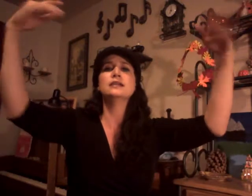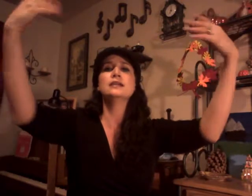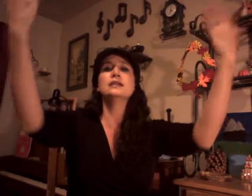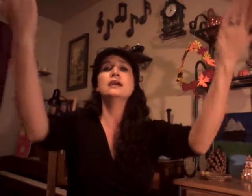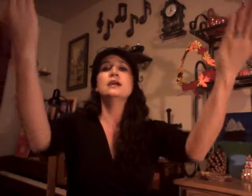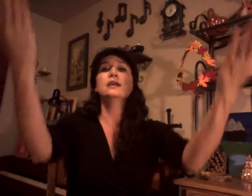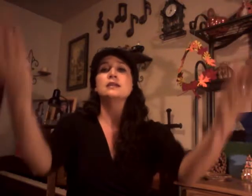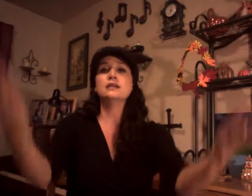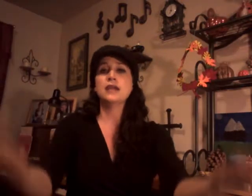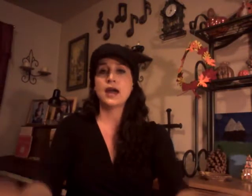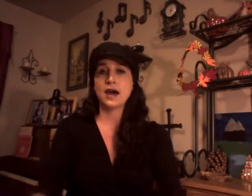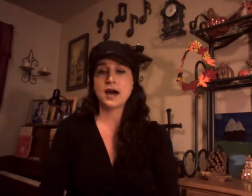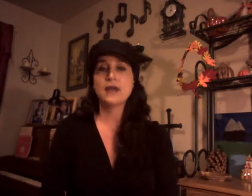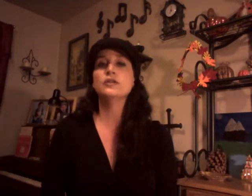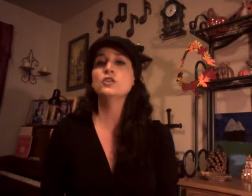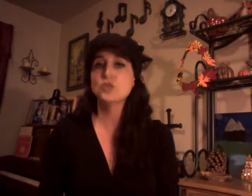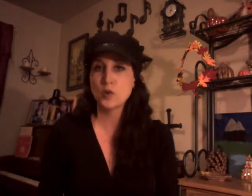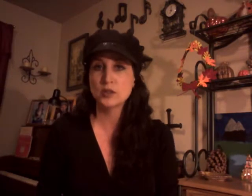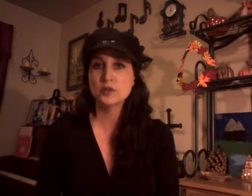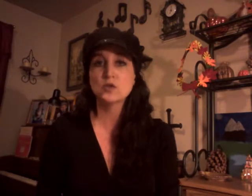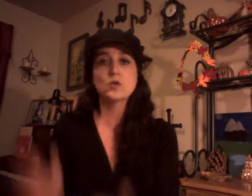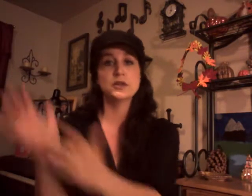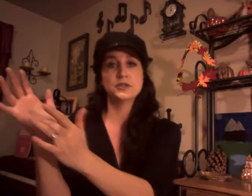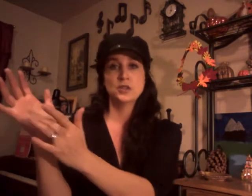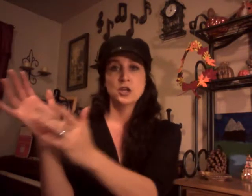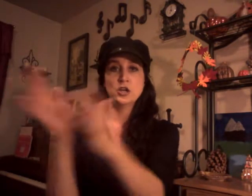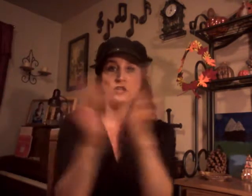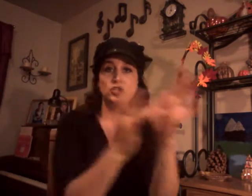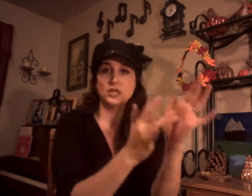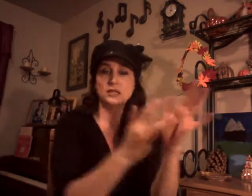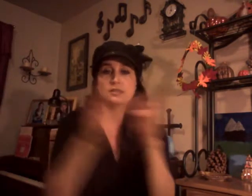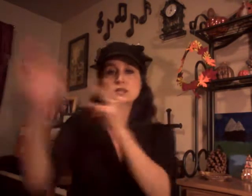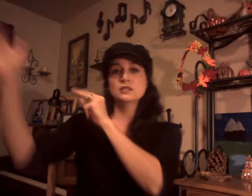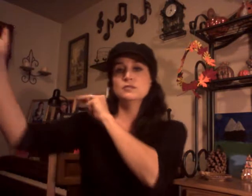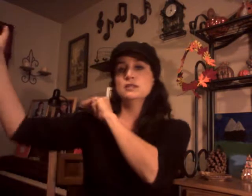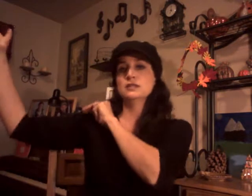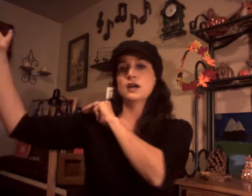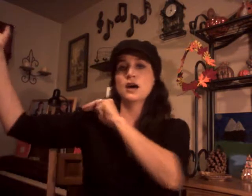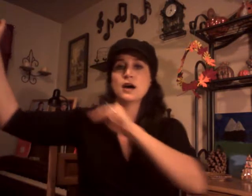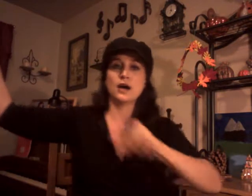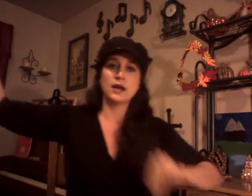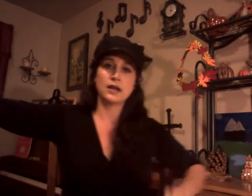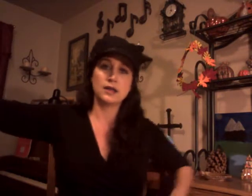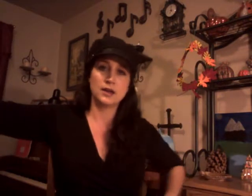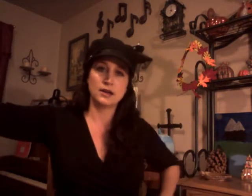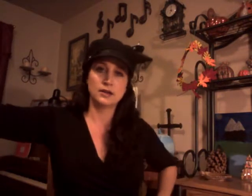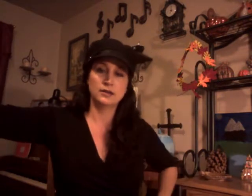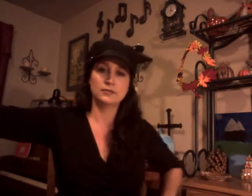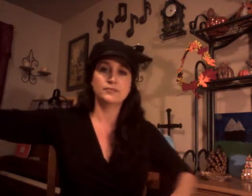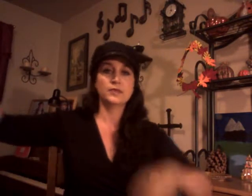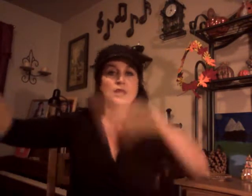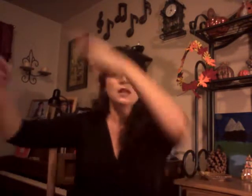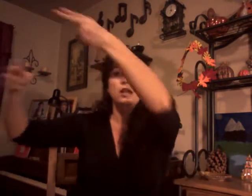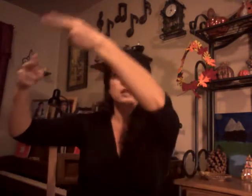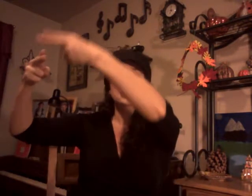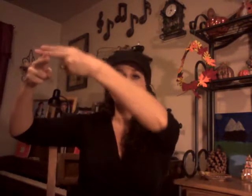amazing. Yeah, and then you go into the chorus. Jesus Messiah,